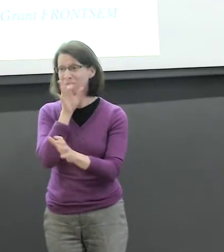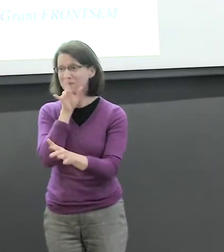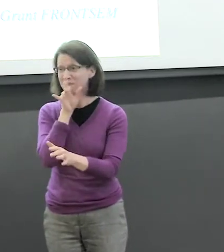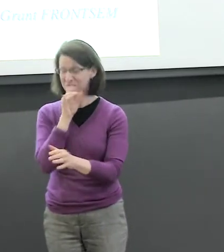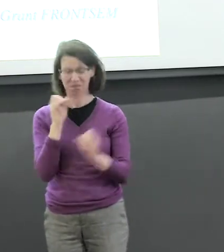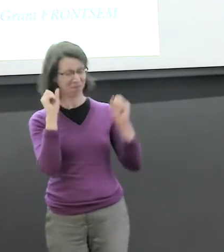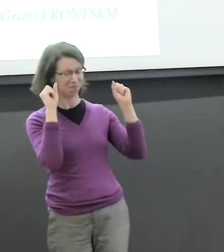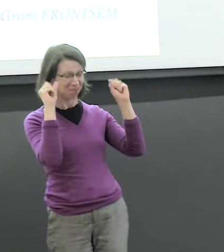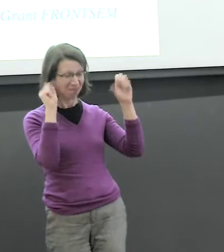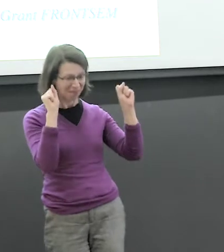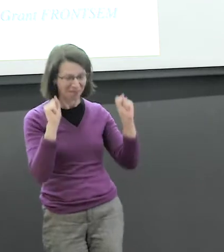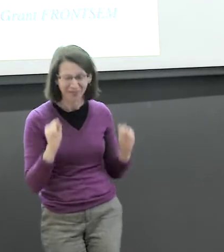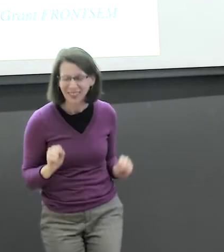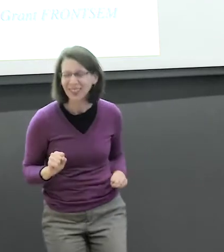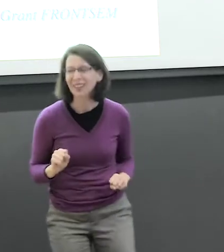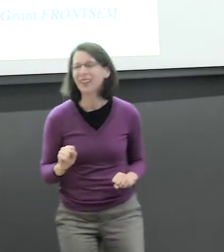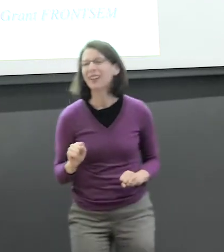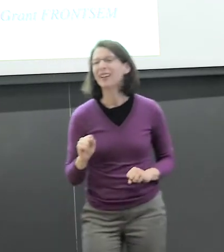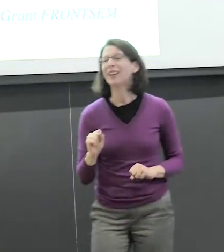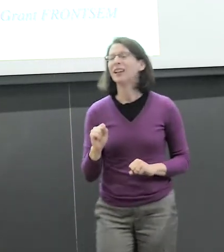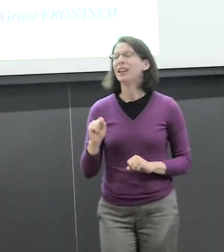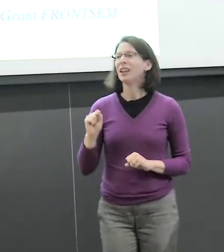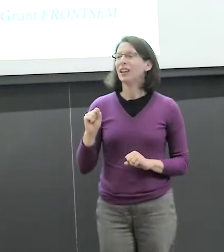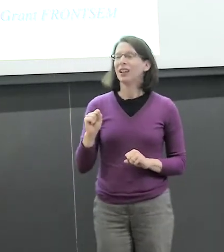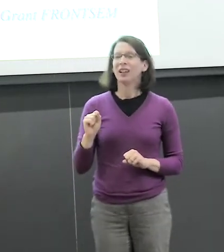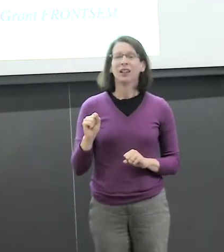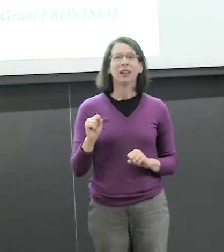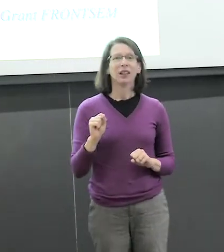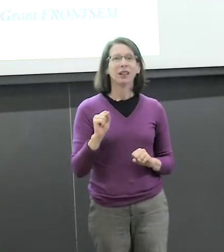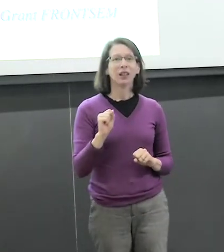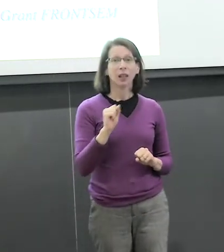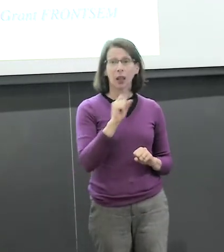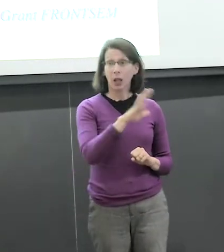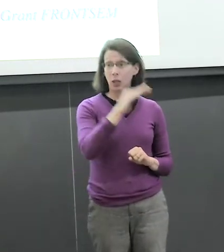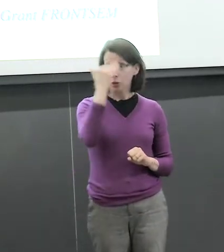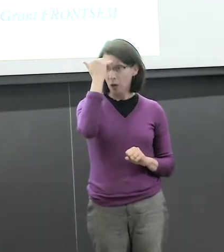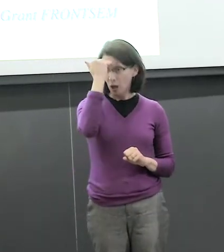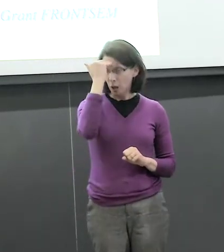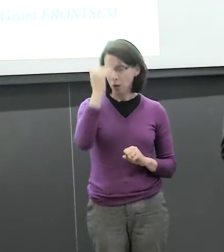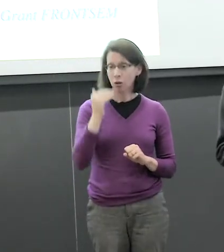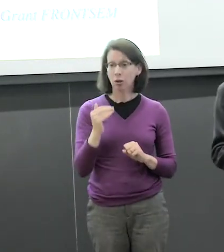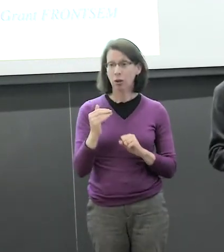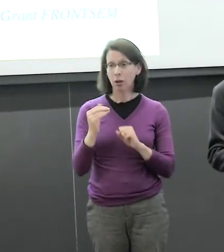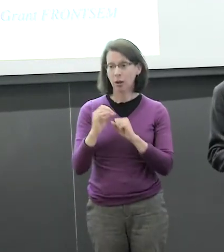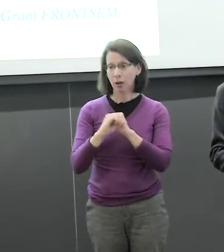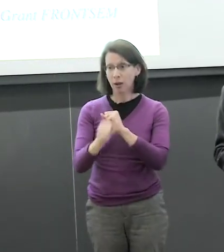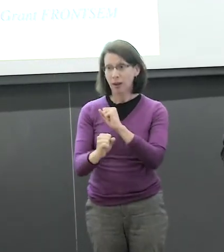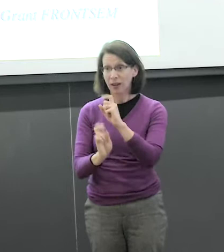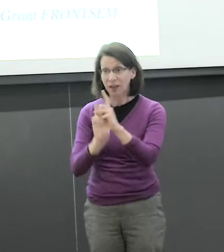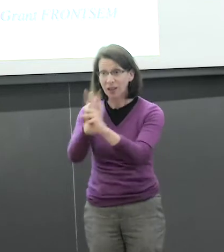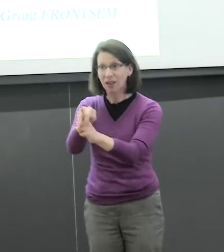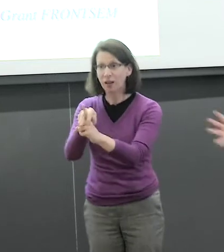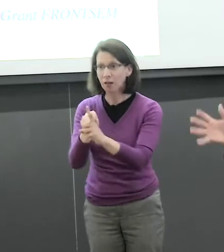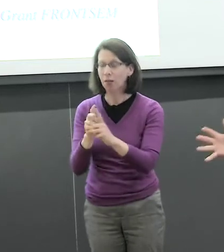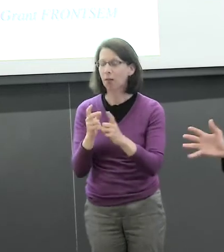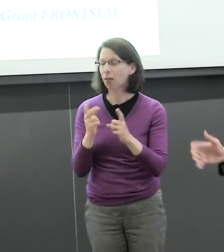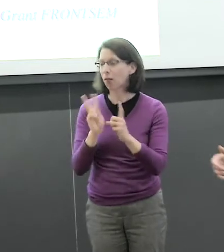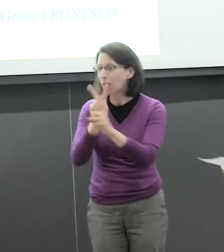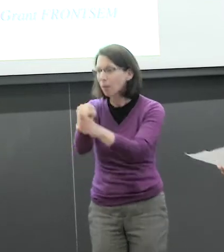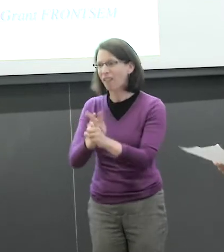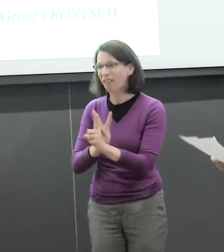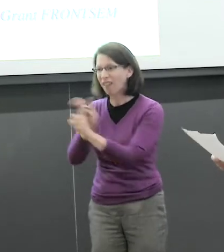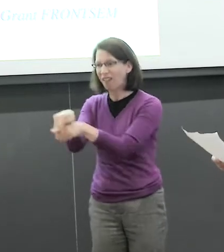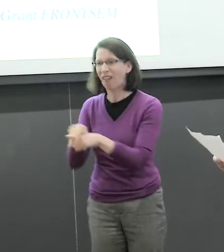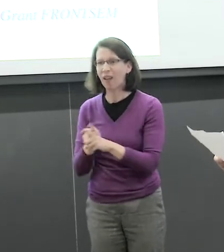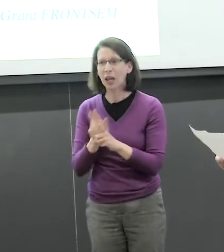So the unusual extension of his knowledge, his insight into so many